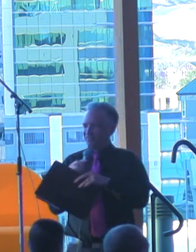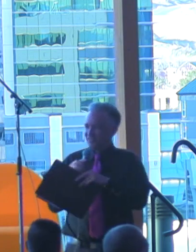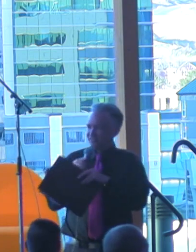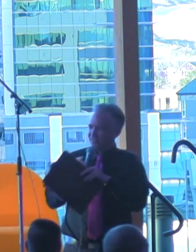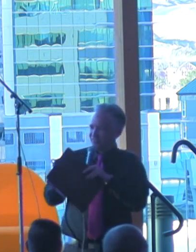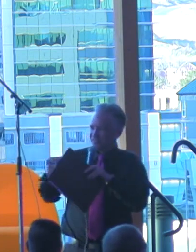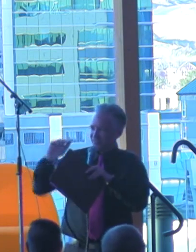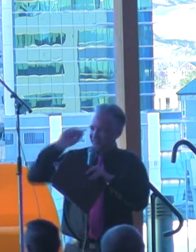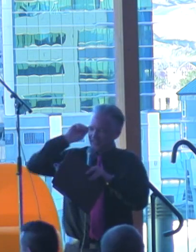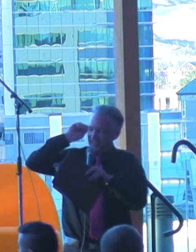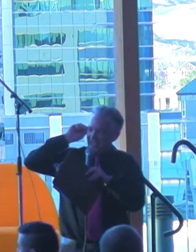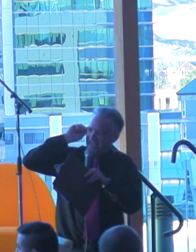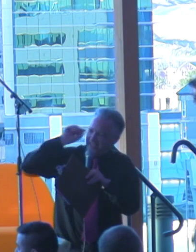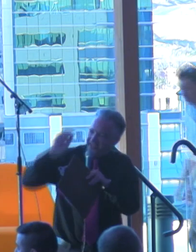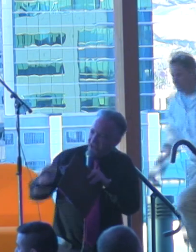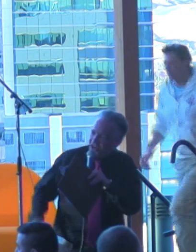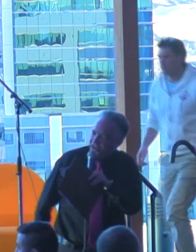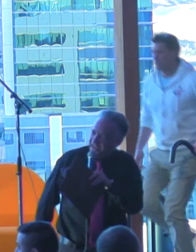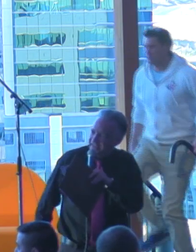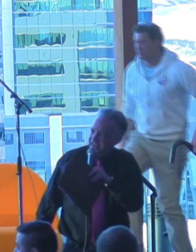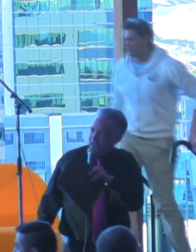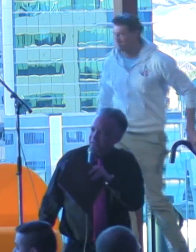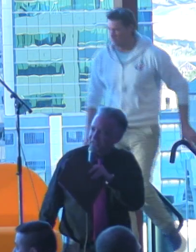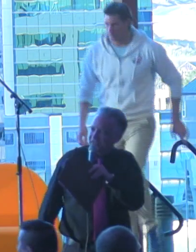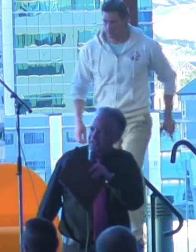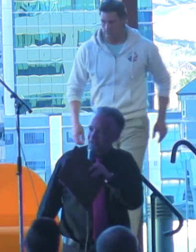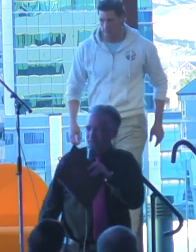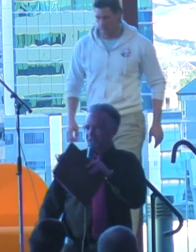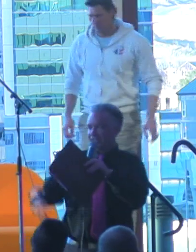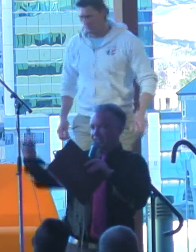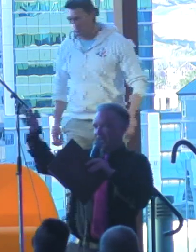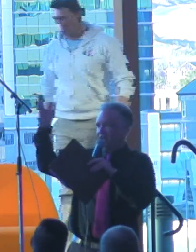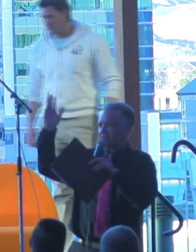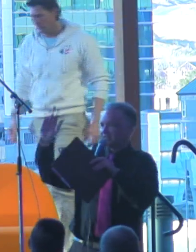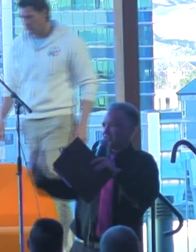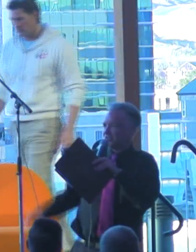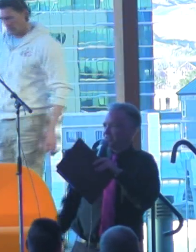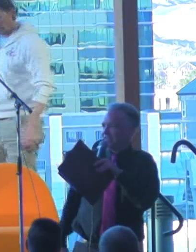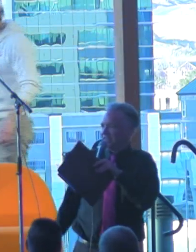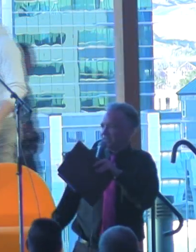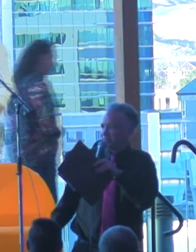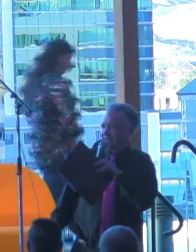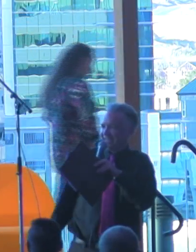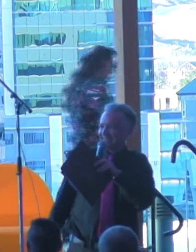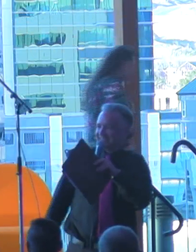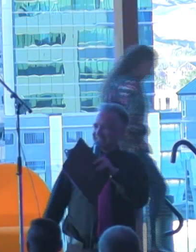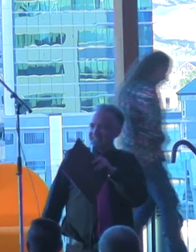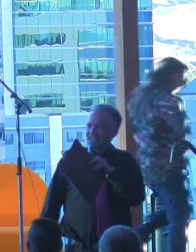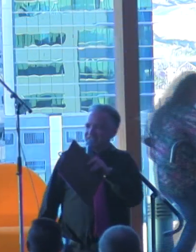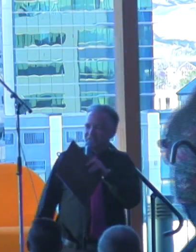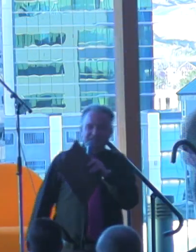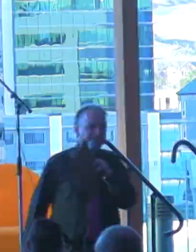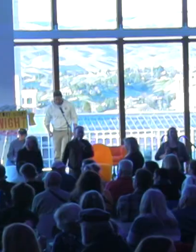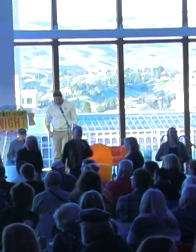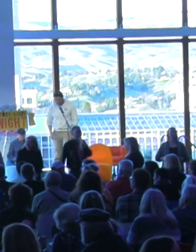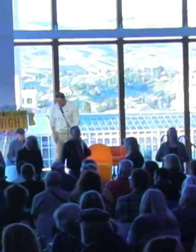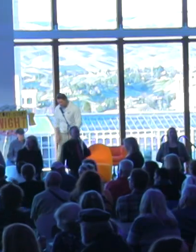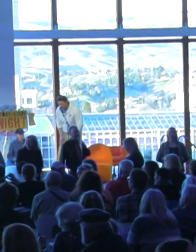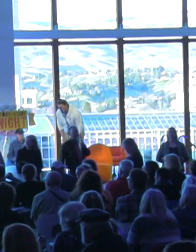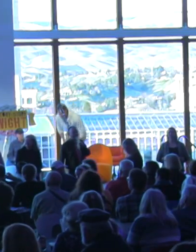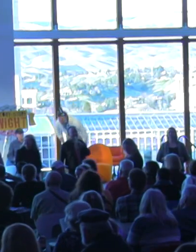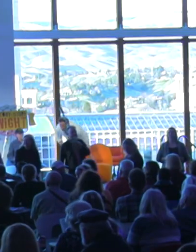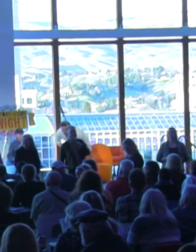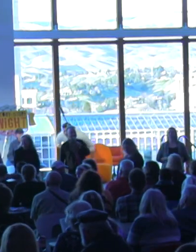Just moving through the room. And our incoming, she gets hugs on her way up, yes. So these are the